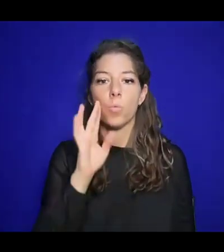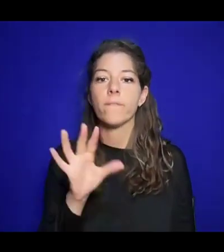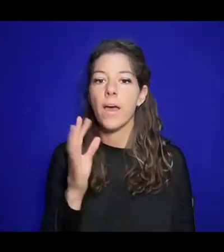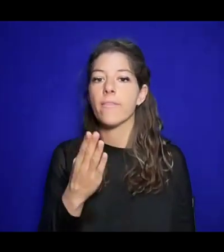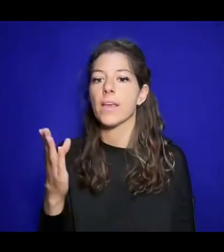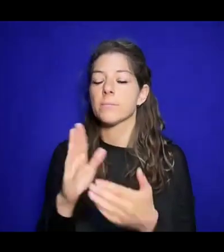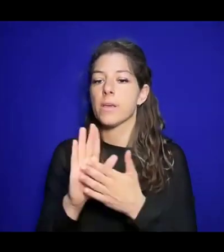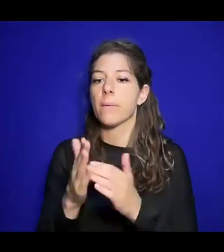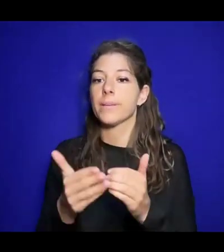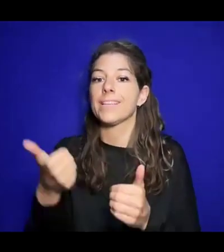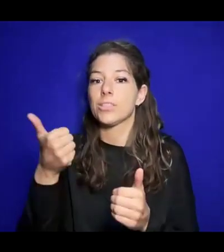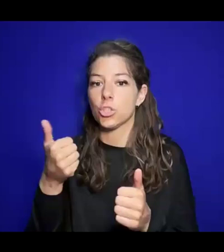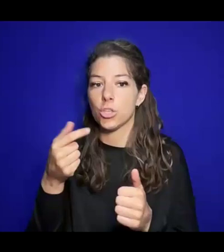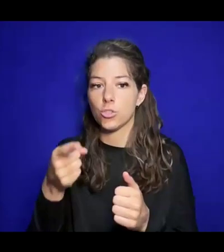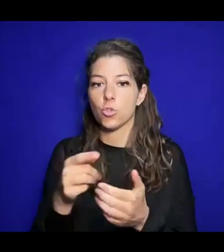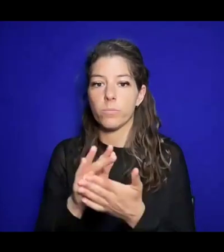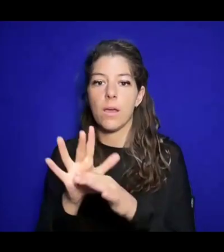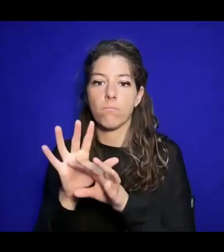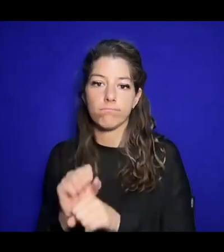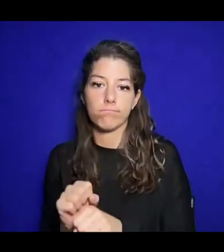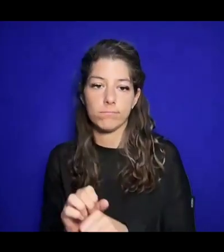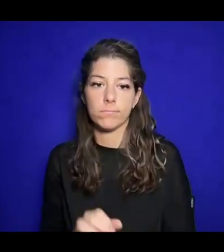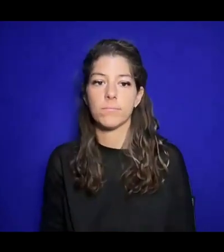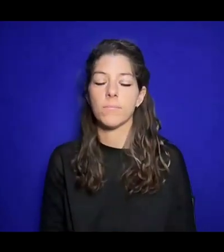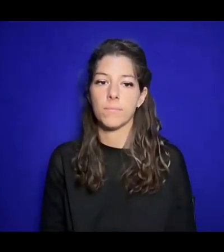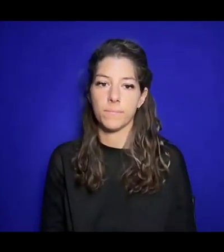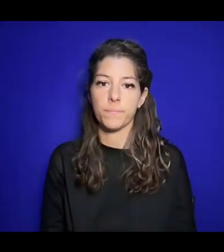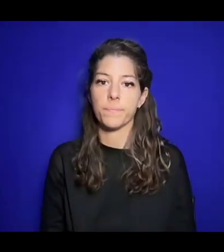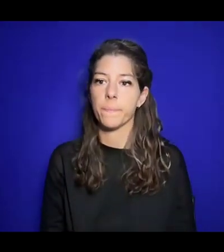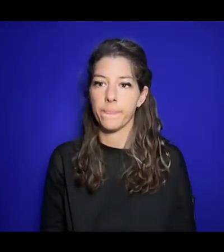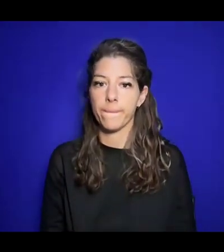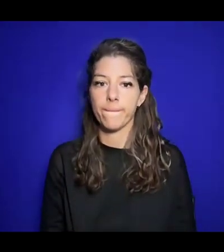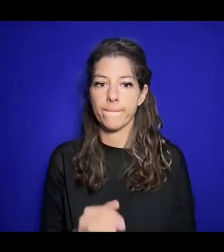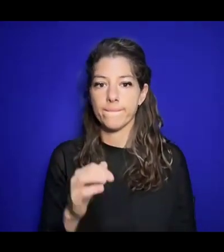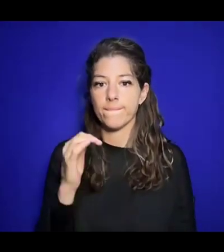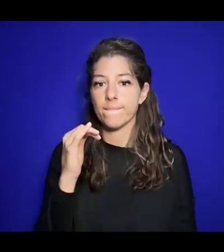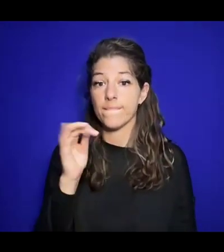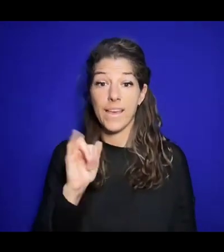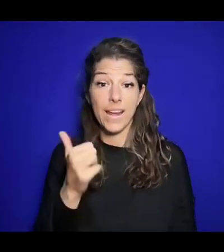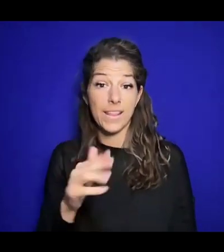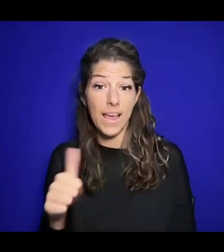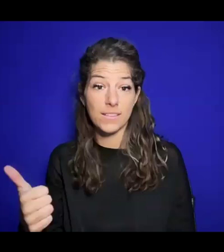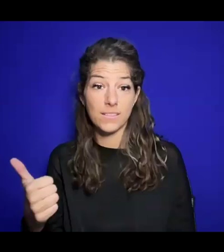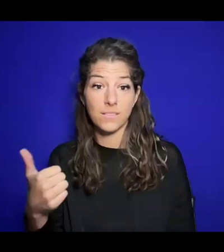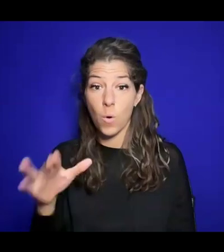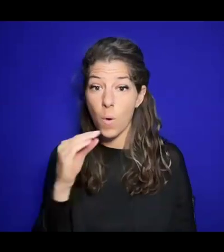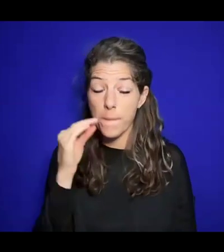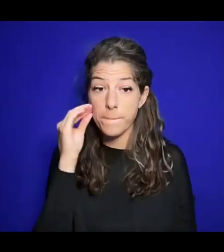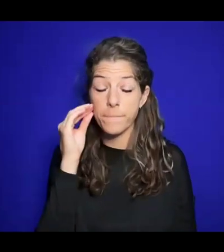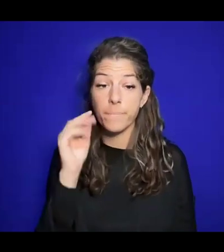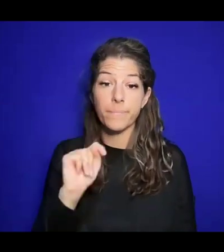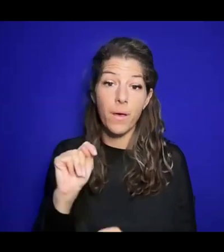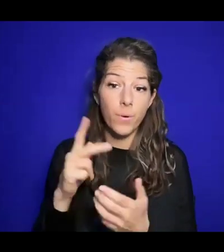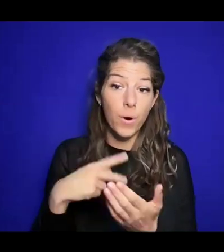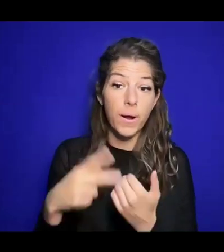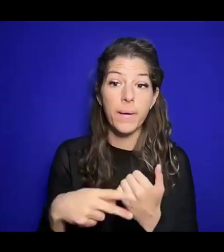become easier as you become accustomed. It's like anything else. You go home and, oh my gosh, I've got the bowel program to